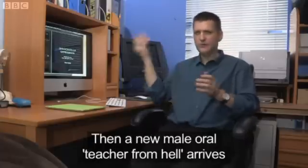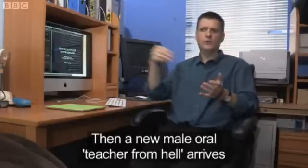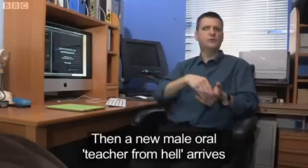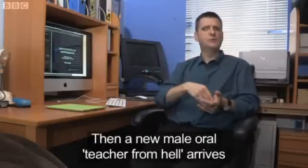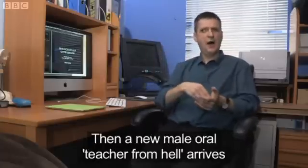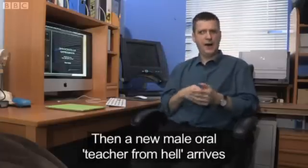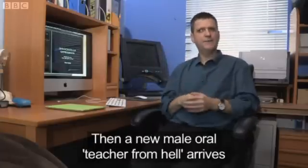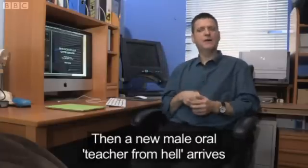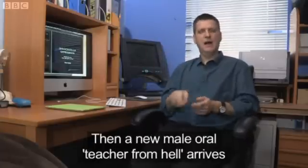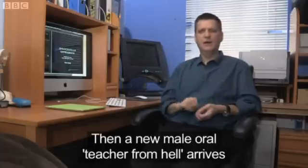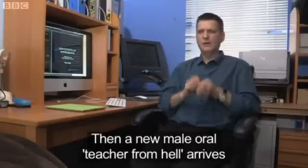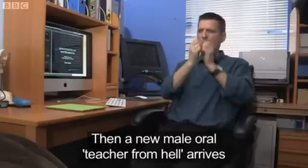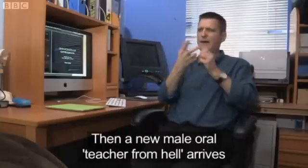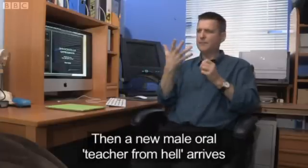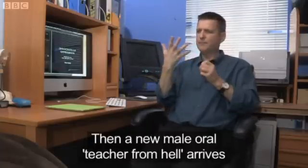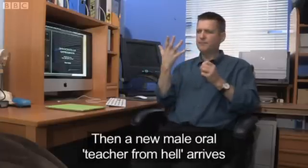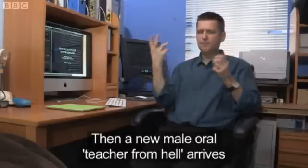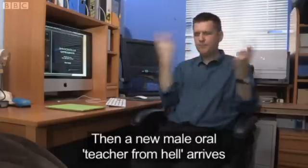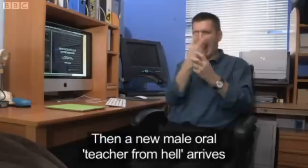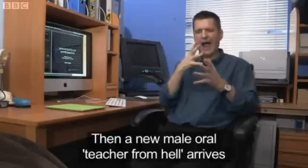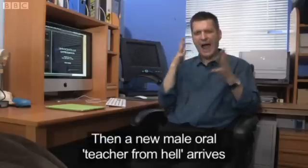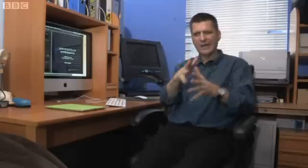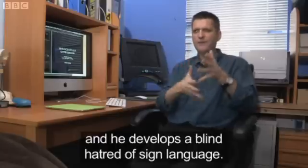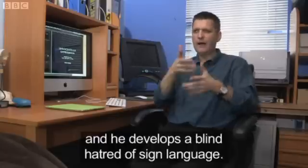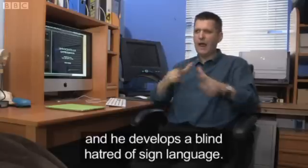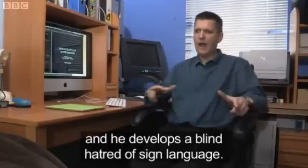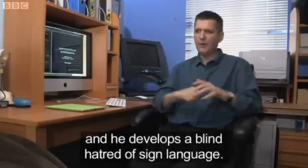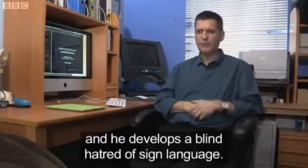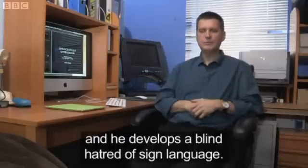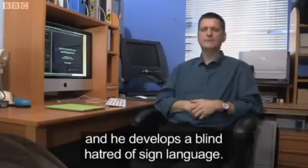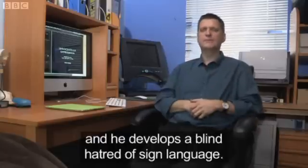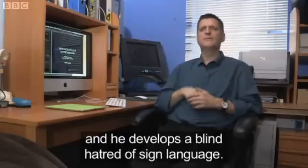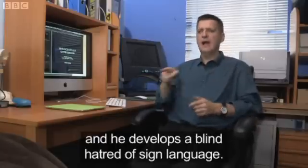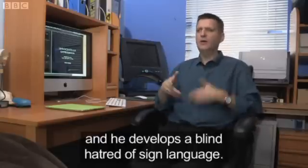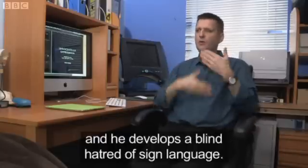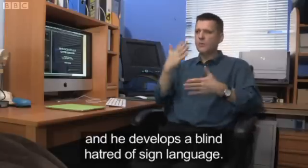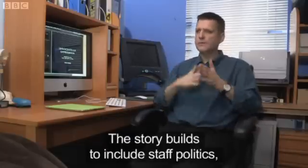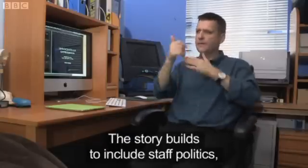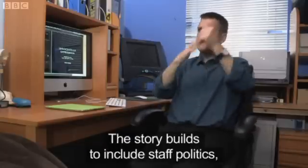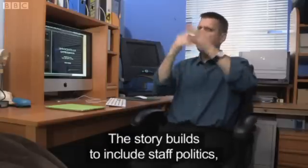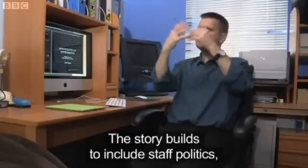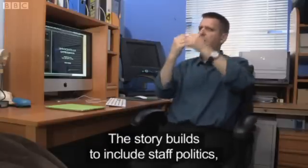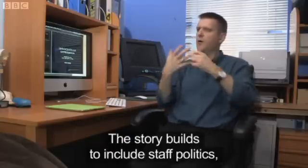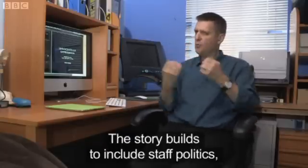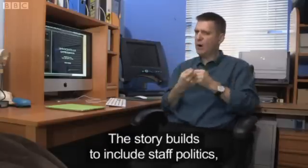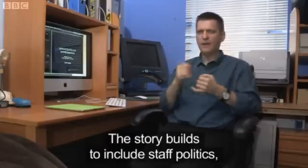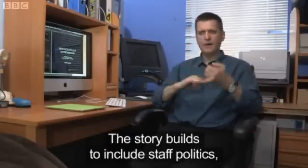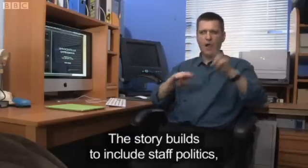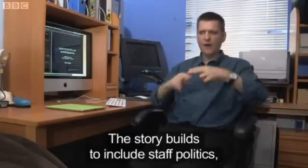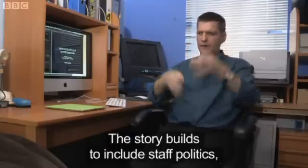Then a new male oral teacher from hell arrives and he develops a blind hatred of sign language. The story builds to include